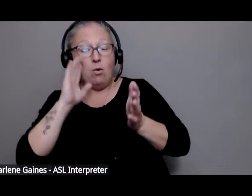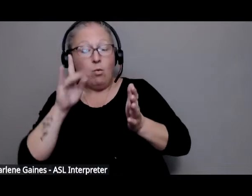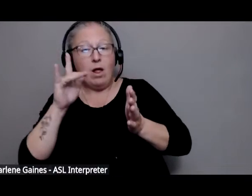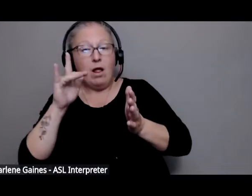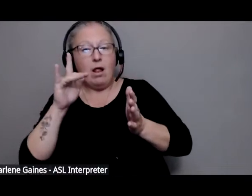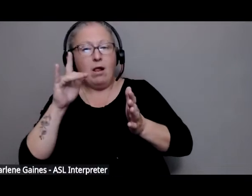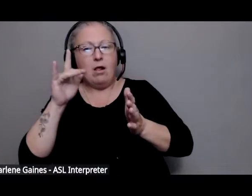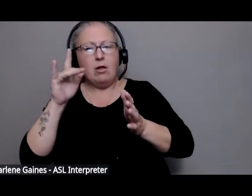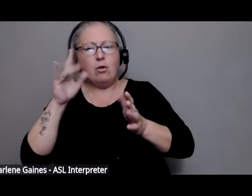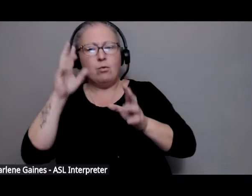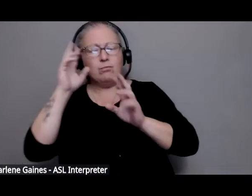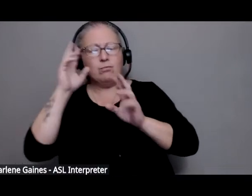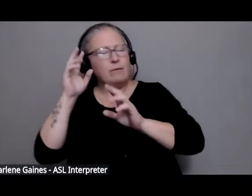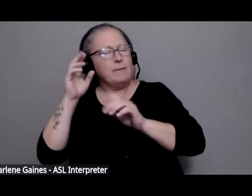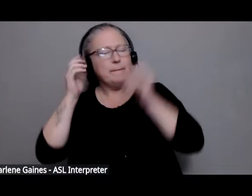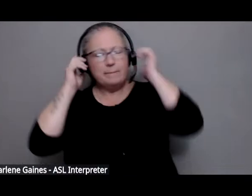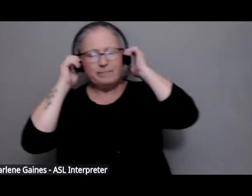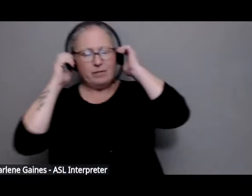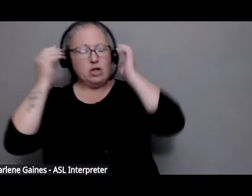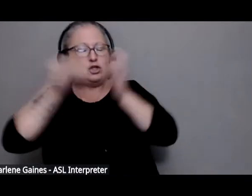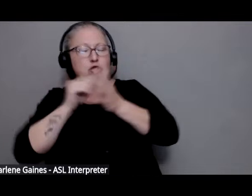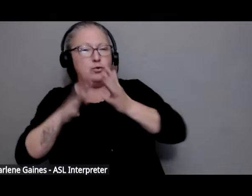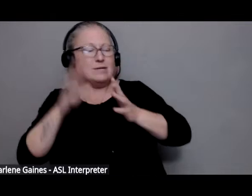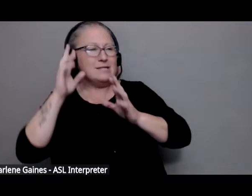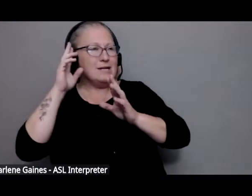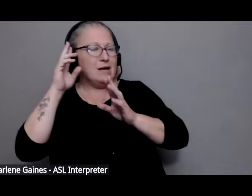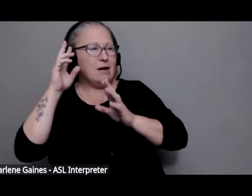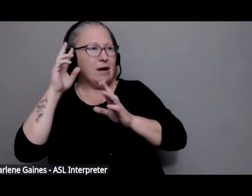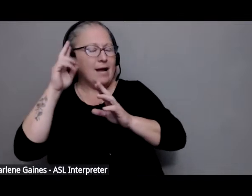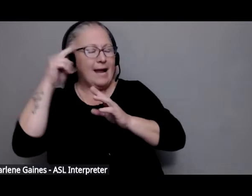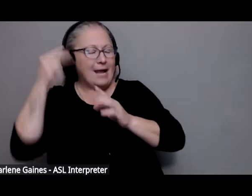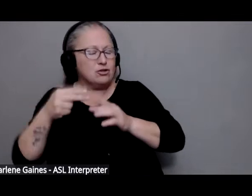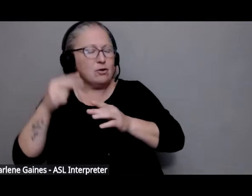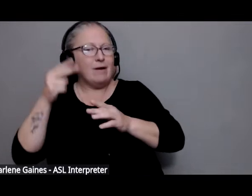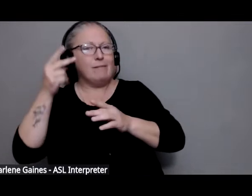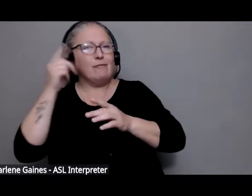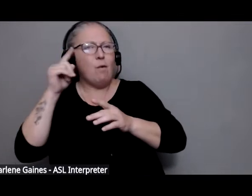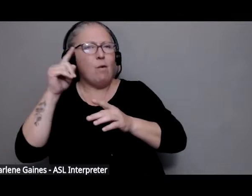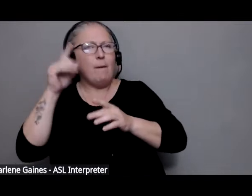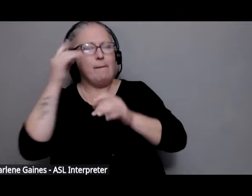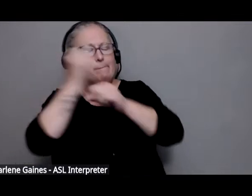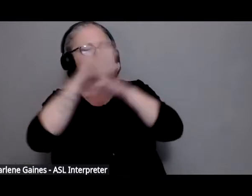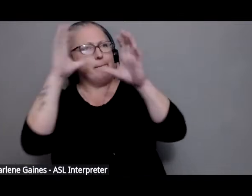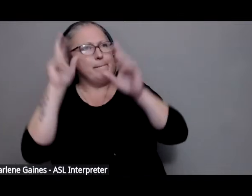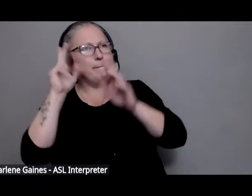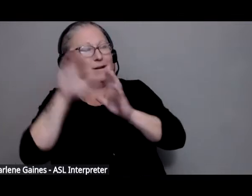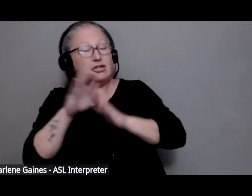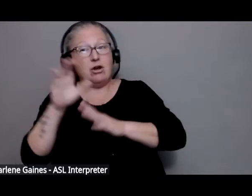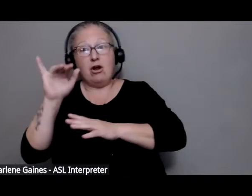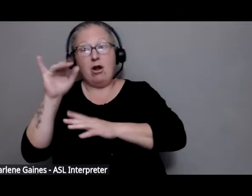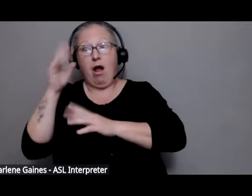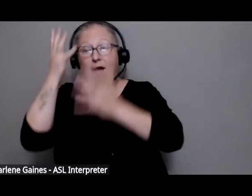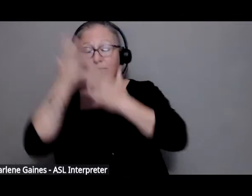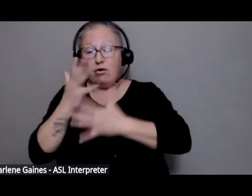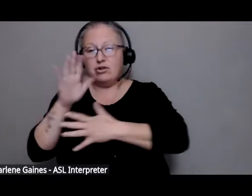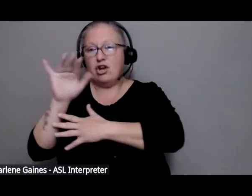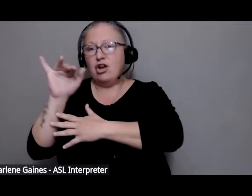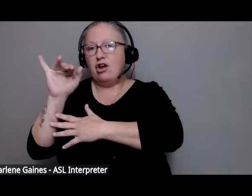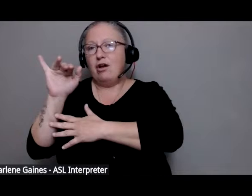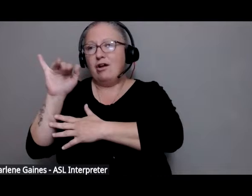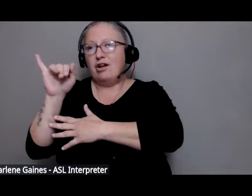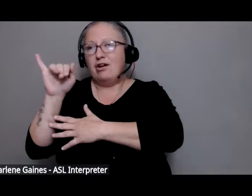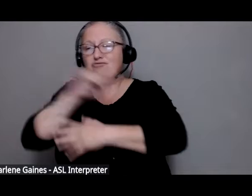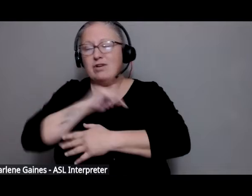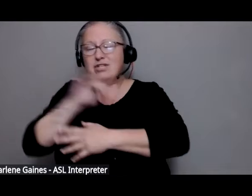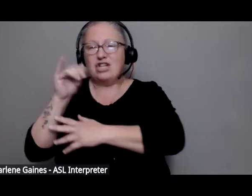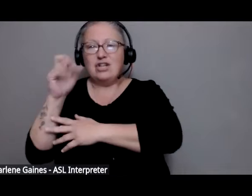students' view of history to a pale and incomplete picture. Unfortunately, Trustee Jacobson has expressed the same desires. Her